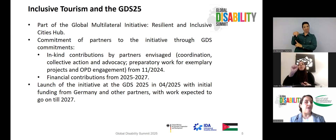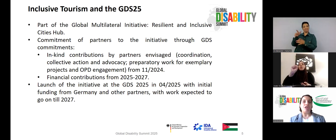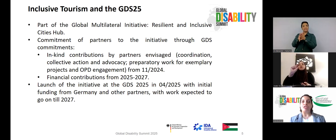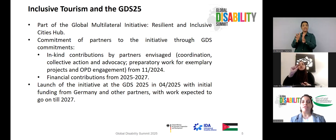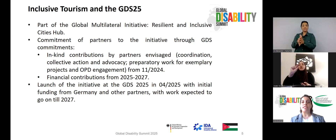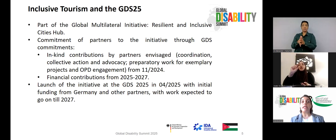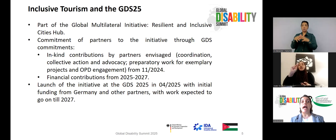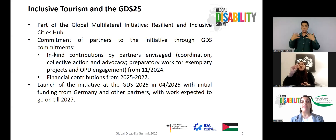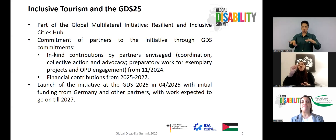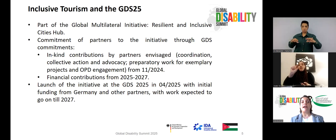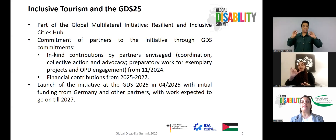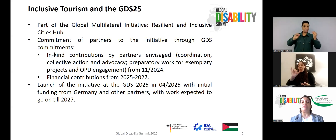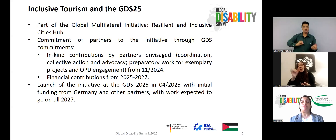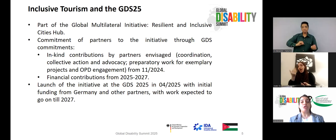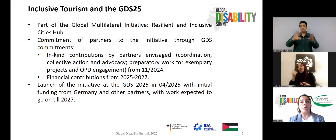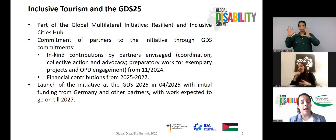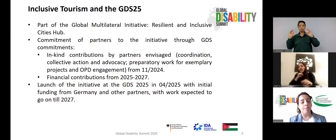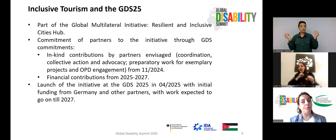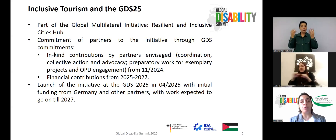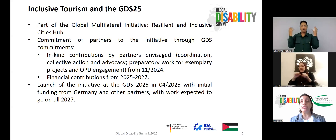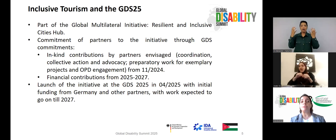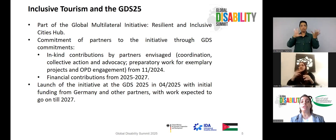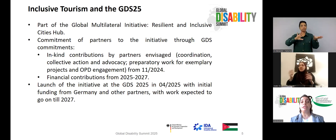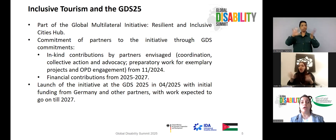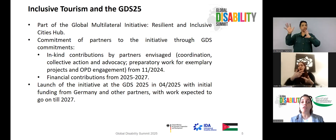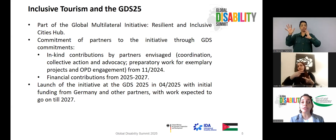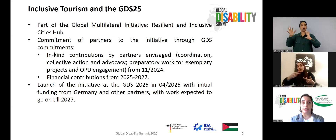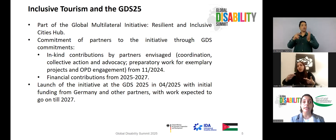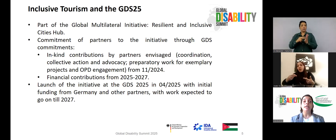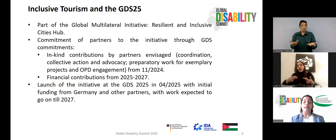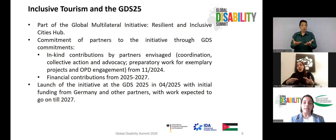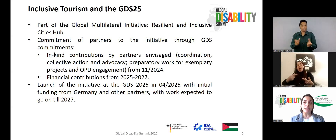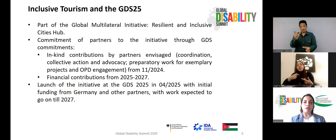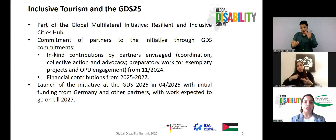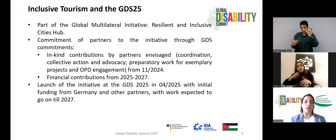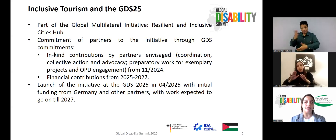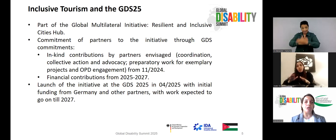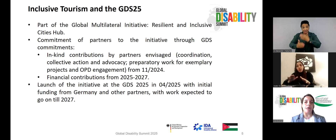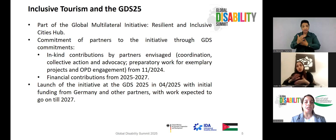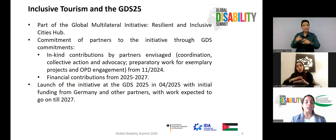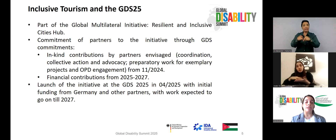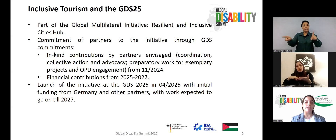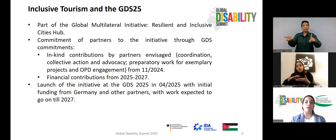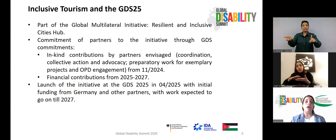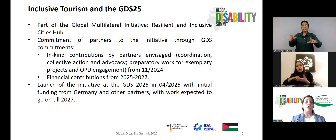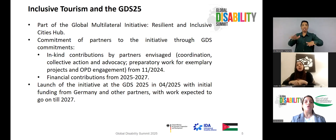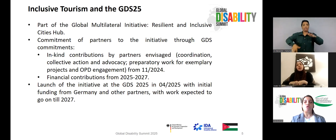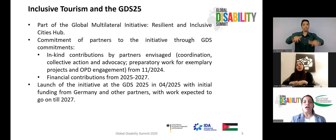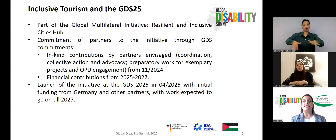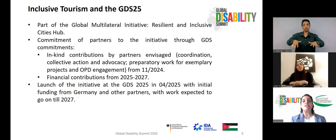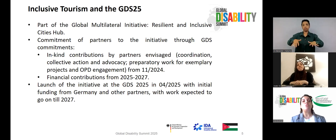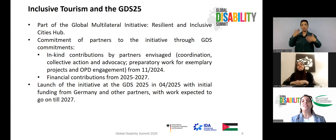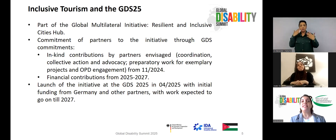situation that we find ourselves in, and the fact that people with disabilities are often in these situations considered